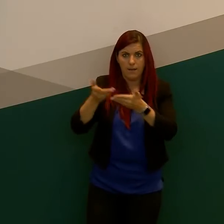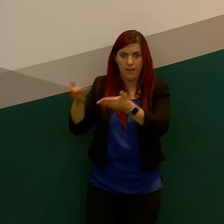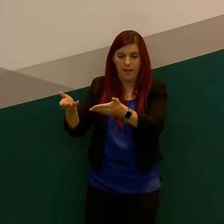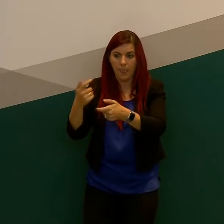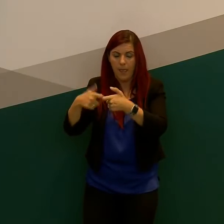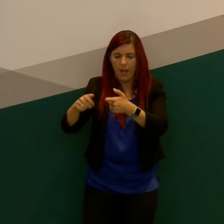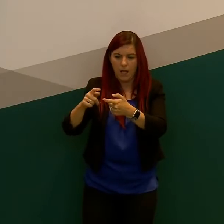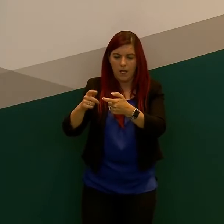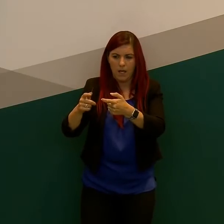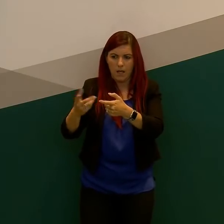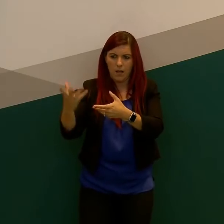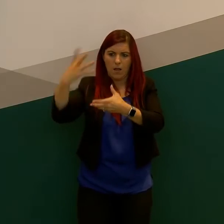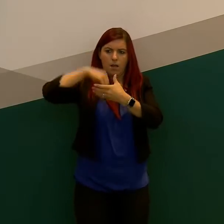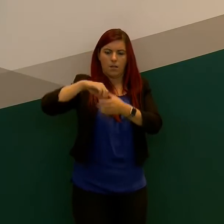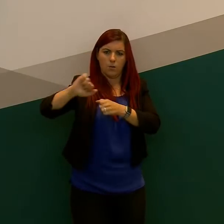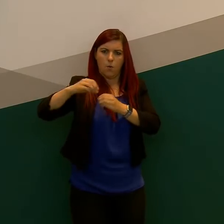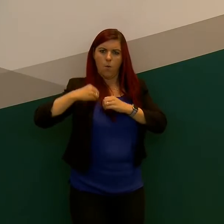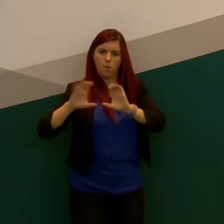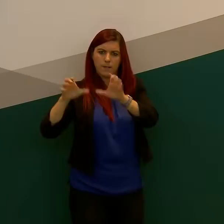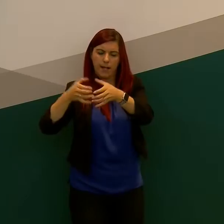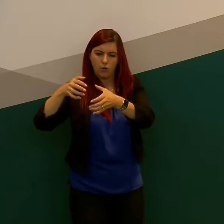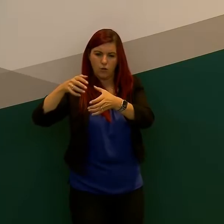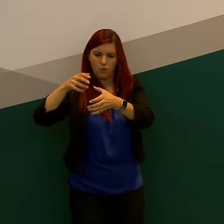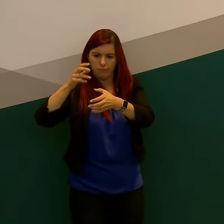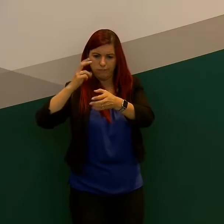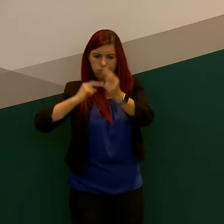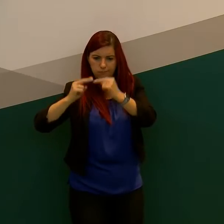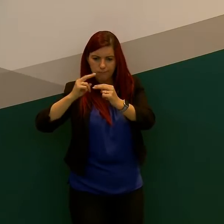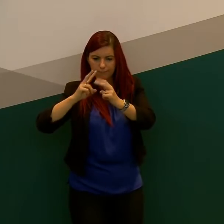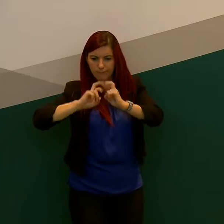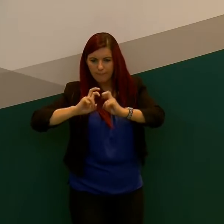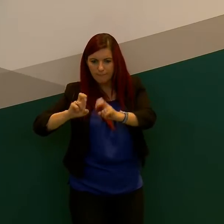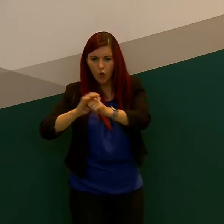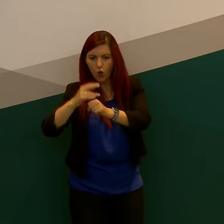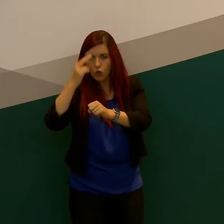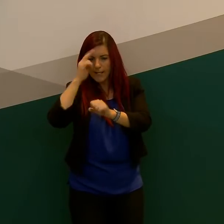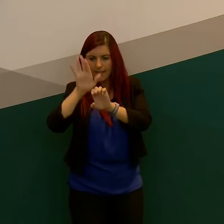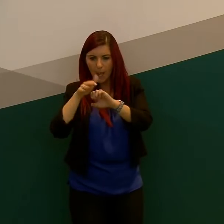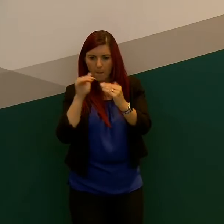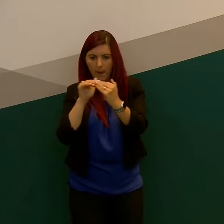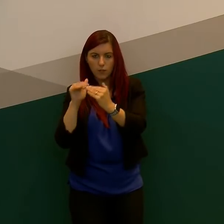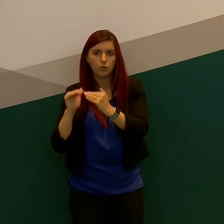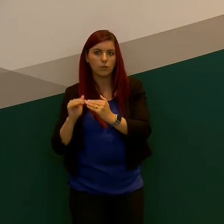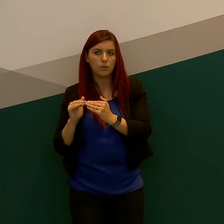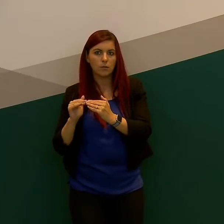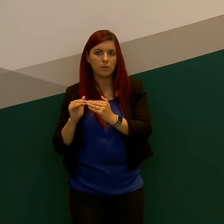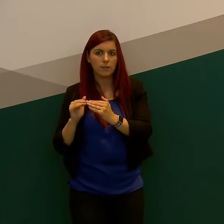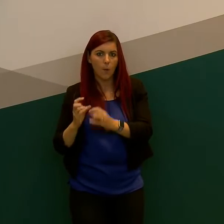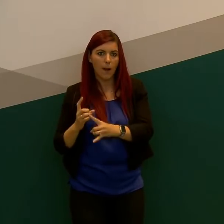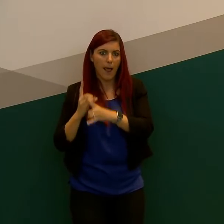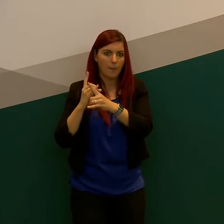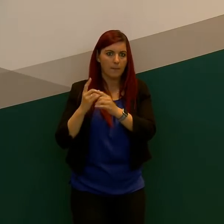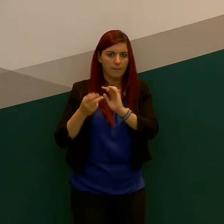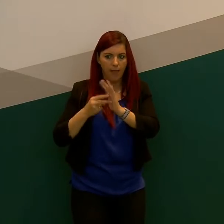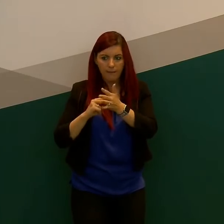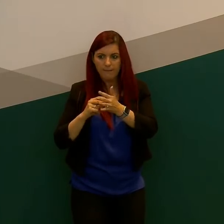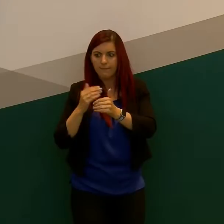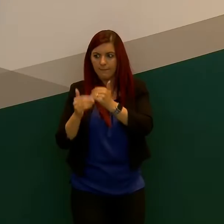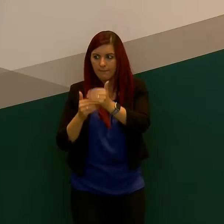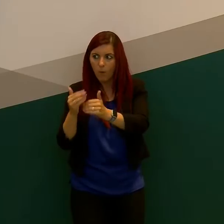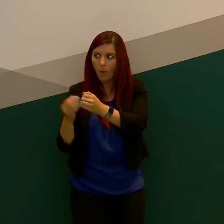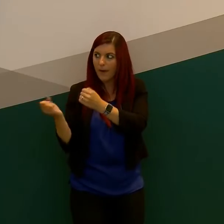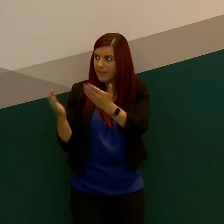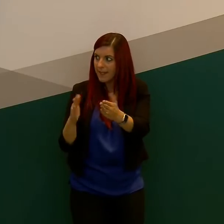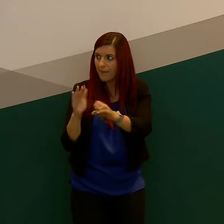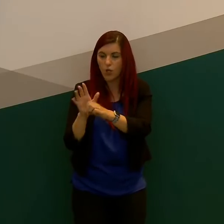ways of internalising that, put in place the plans, accept responsibility for how those plans will operate in the way in which they deliver